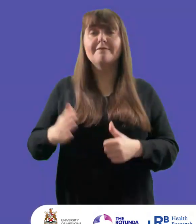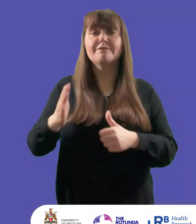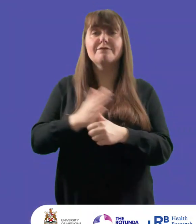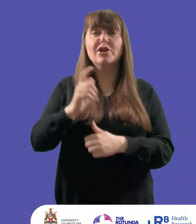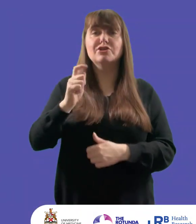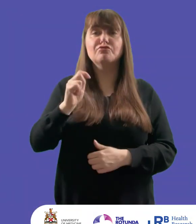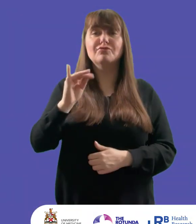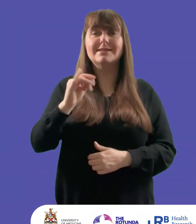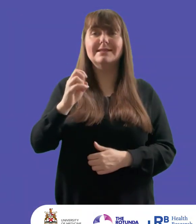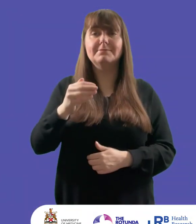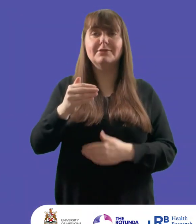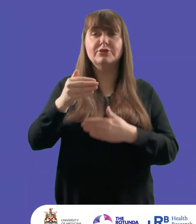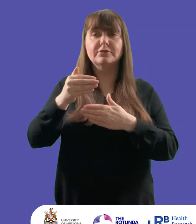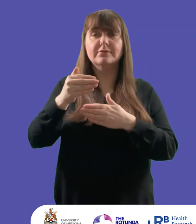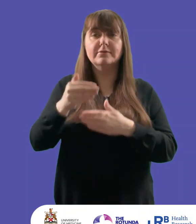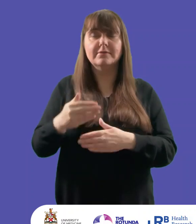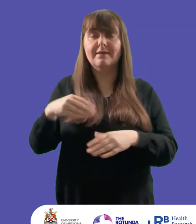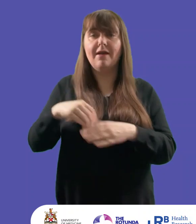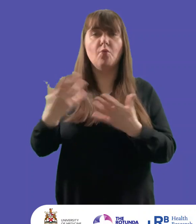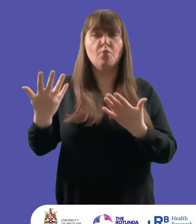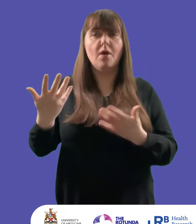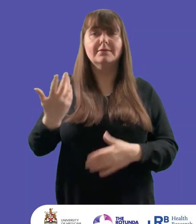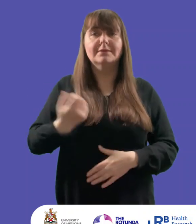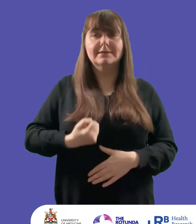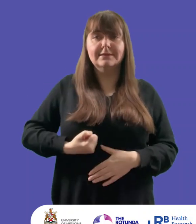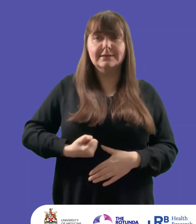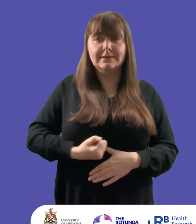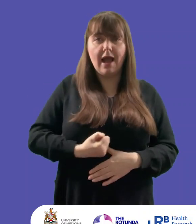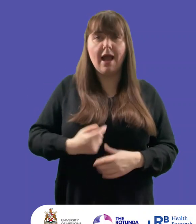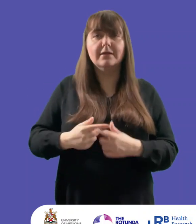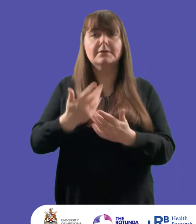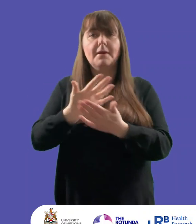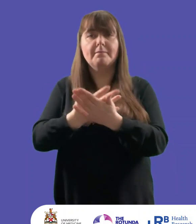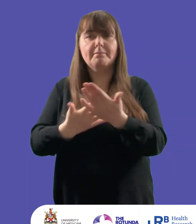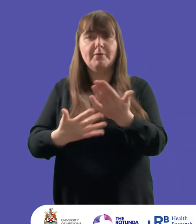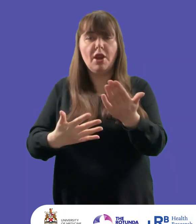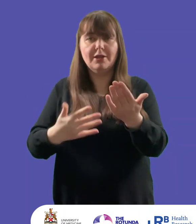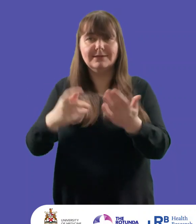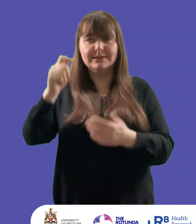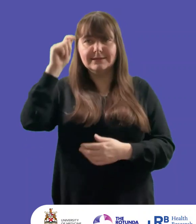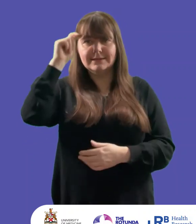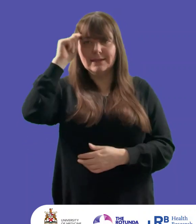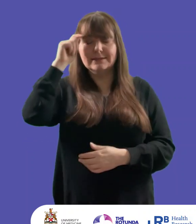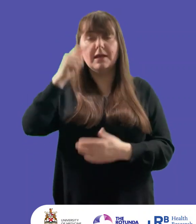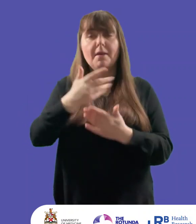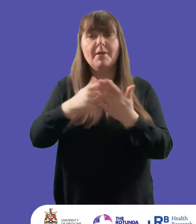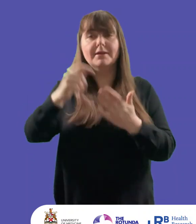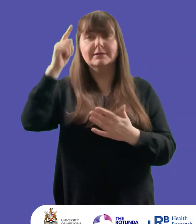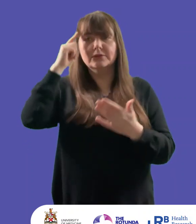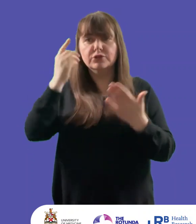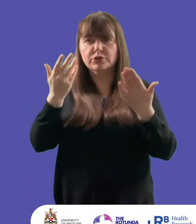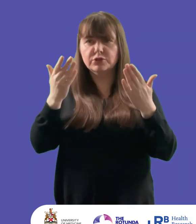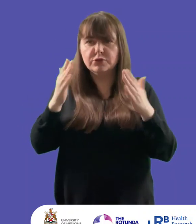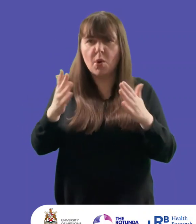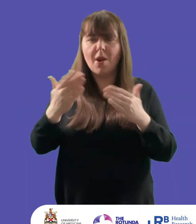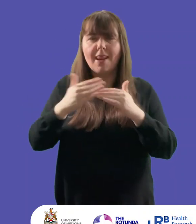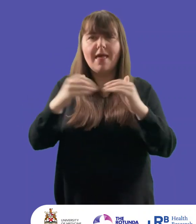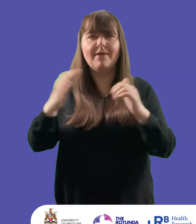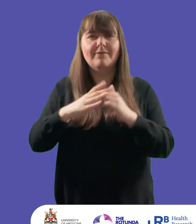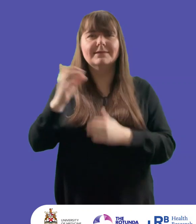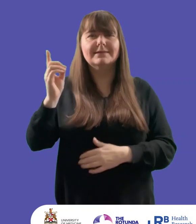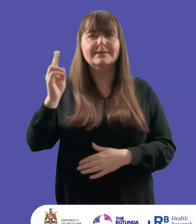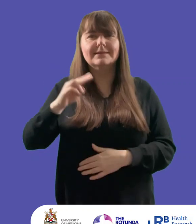First trimester screening involves an ultrasound scan and a blood test. The blood test examines the level of